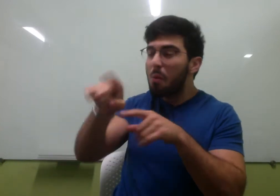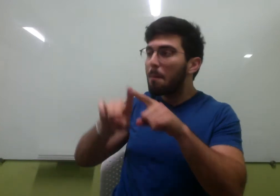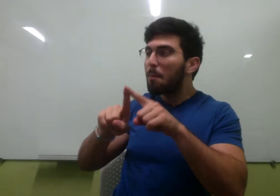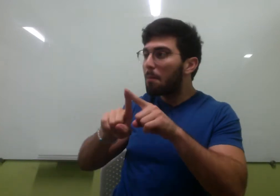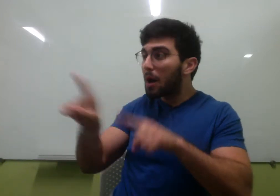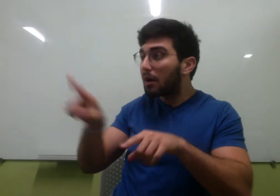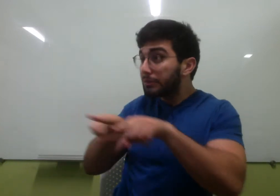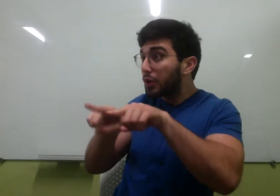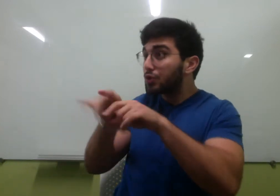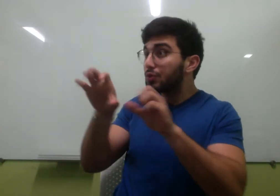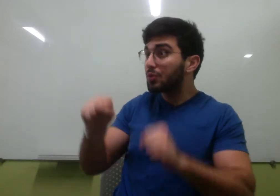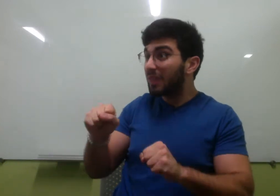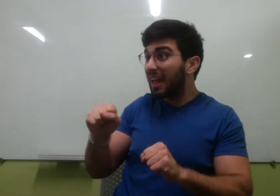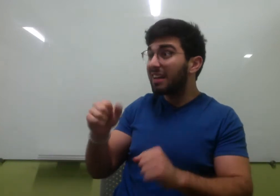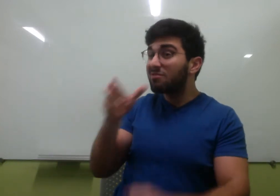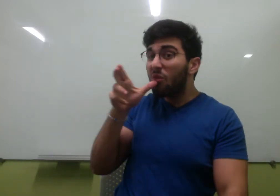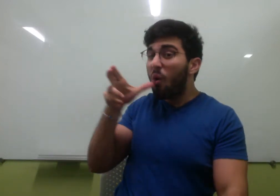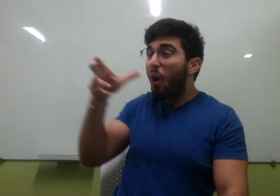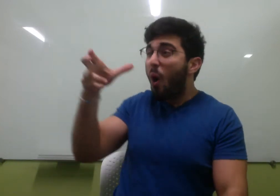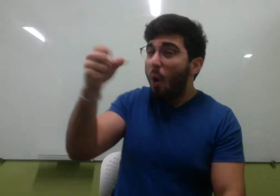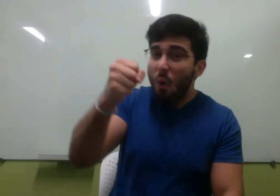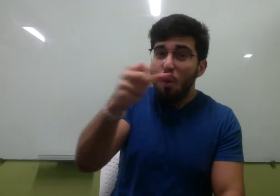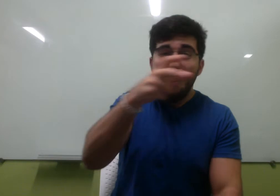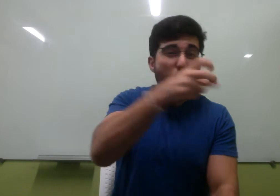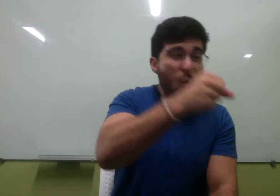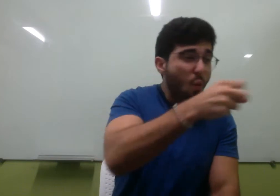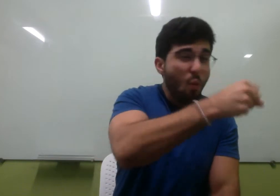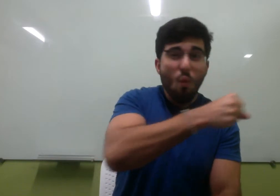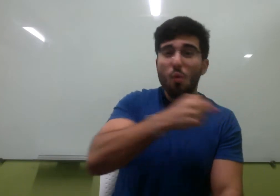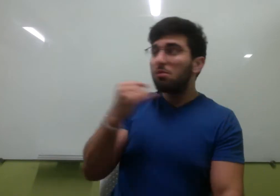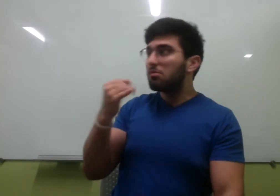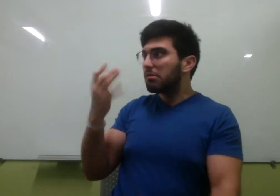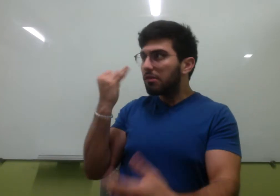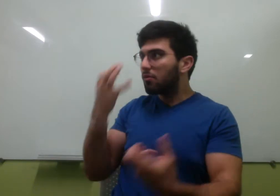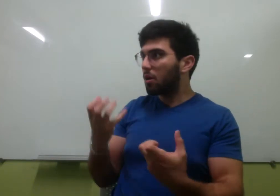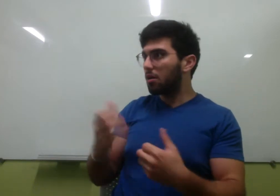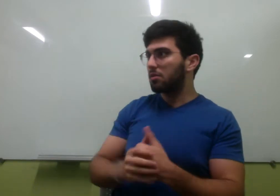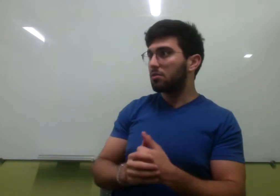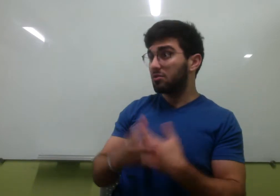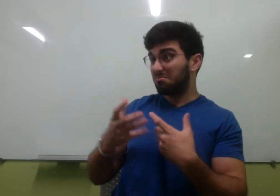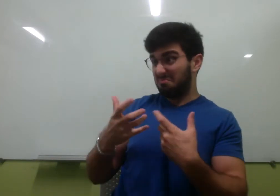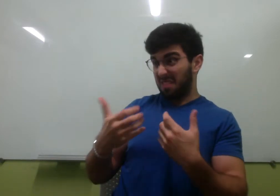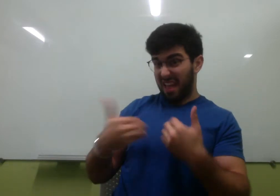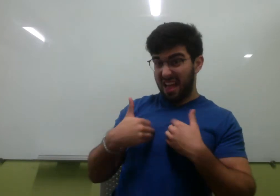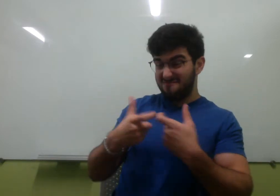they have enormous tongues. They have feet that are about a foot across, about Crazy. a third of a meter across, Yeah.